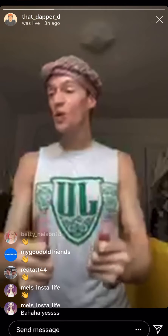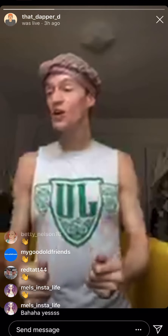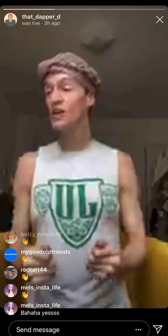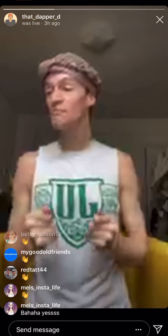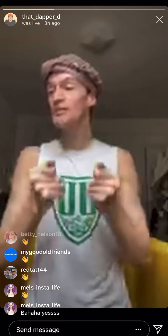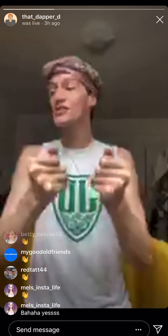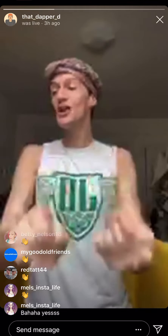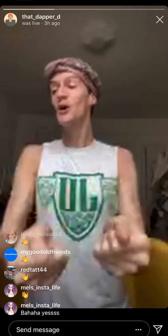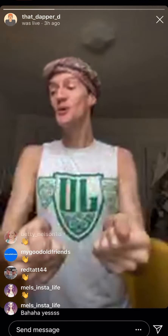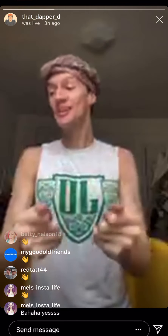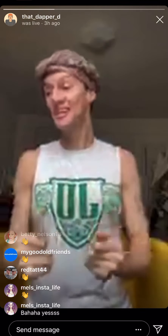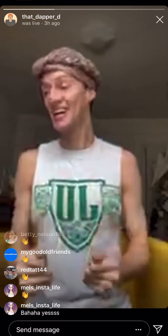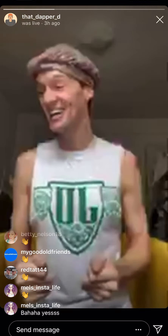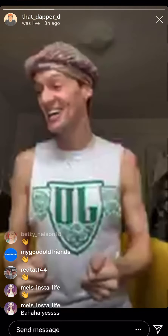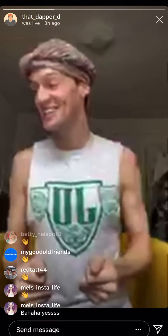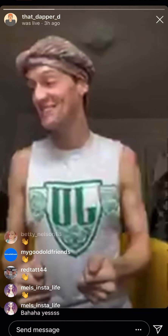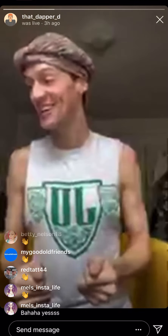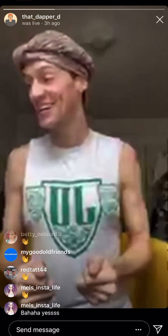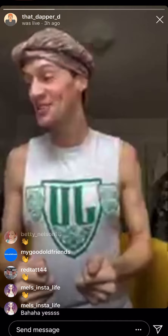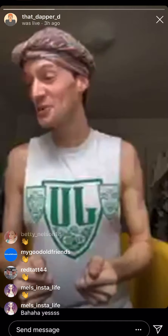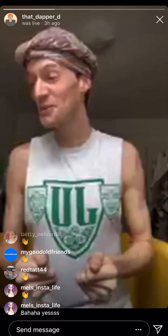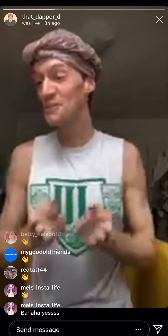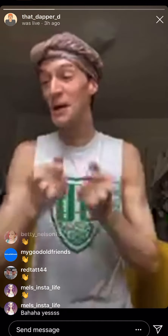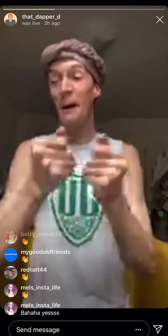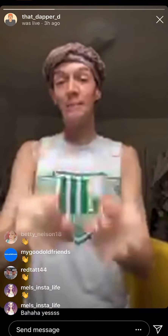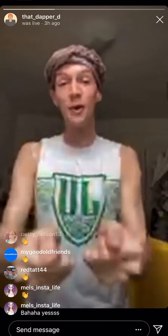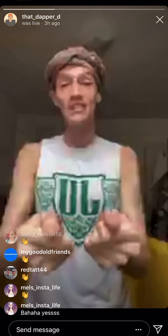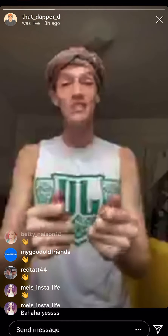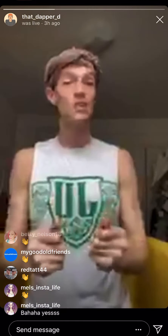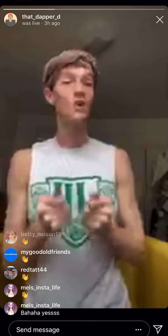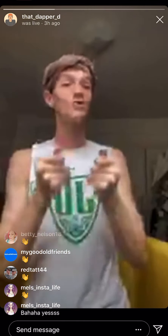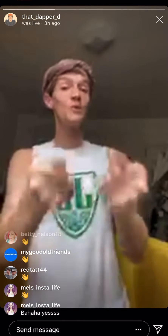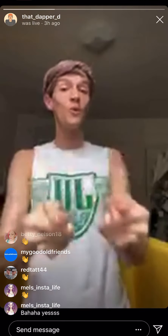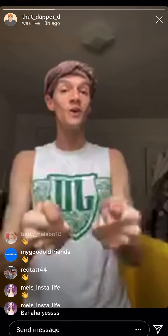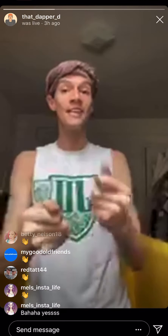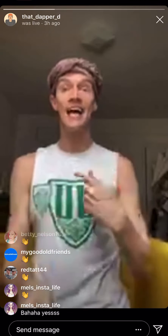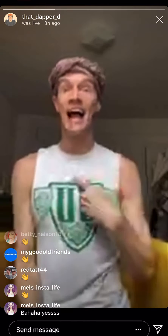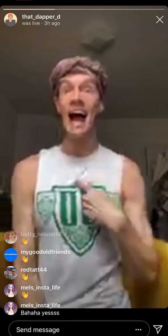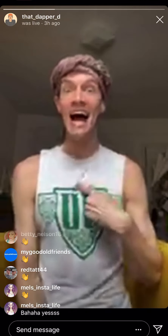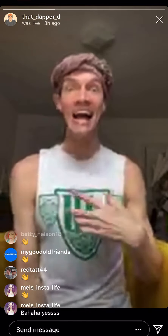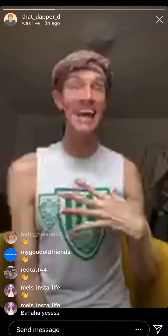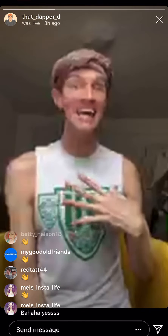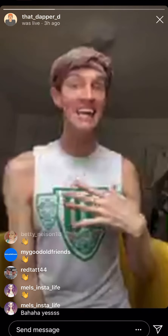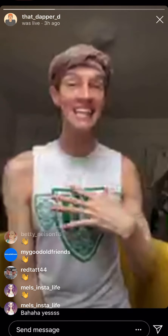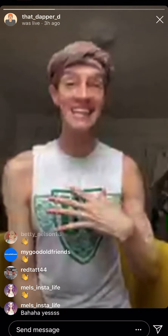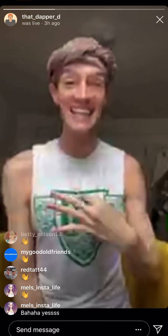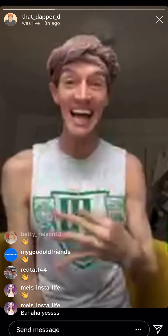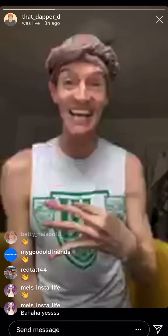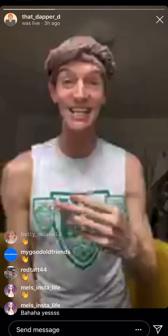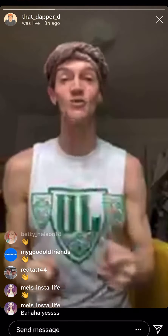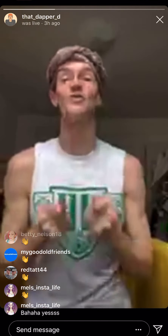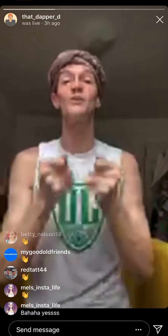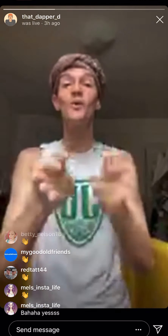bestow um contribute a present or a reward i like rewards